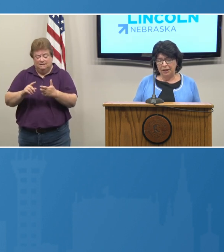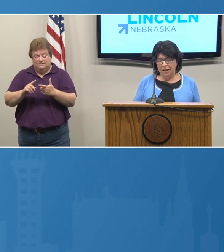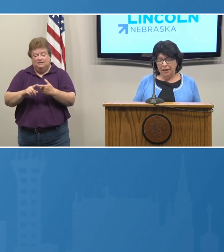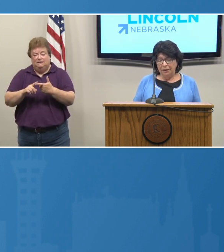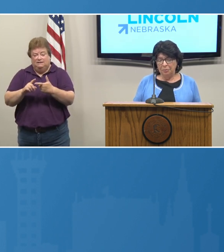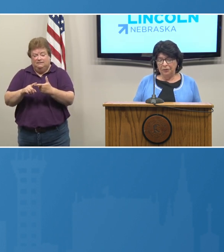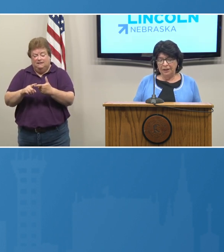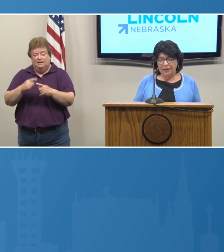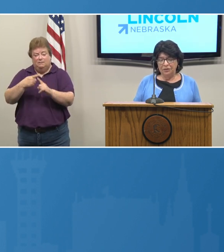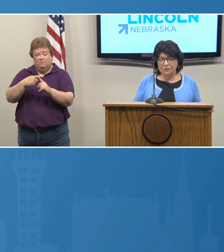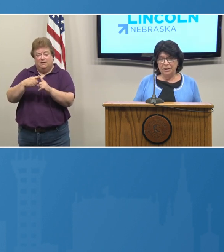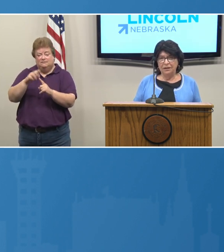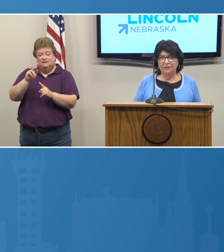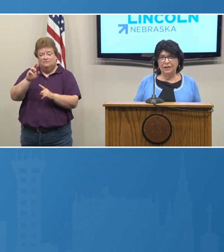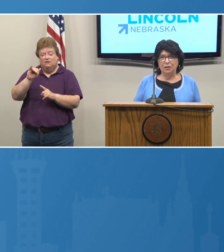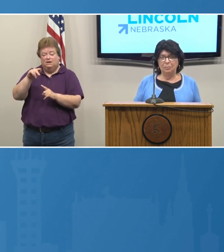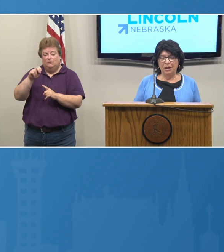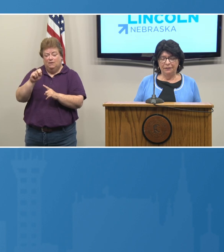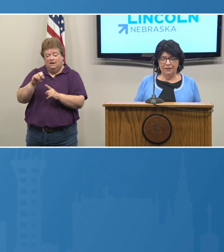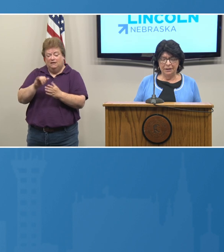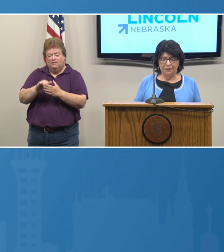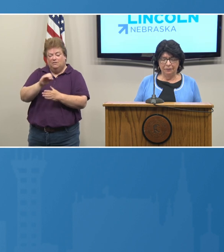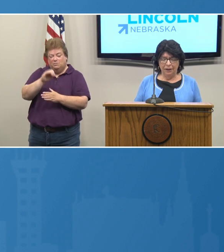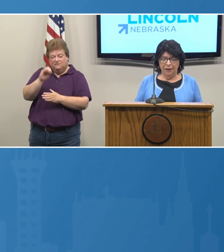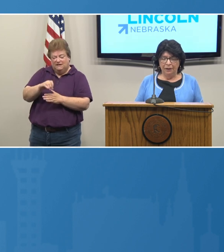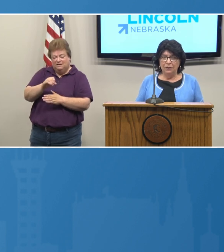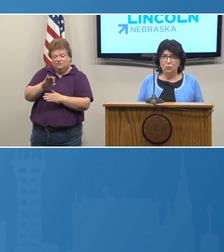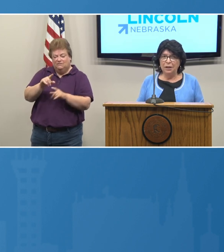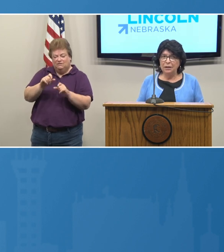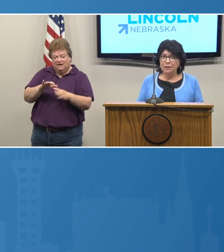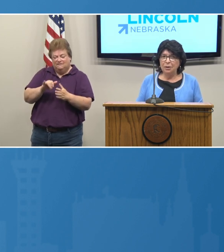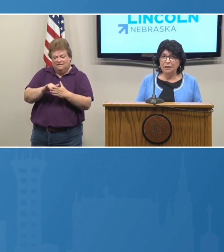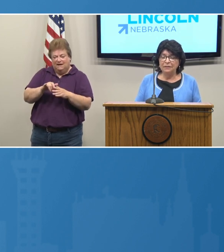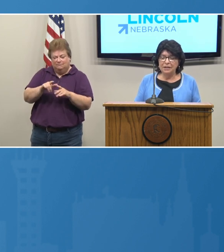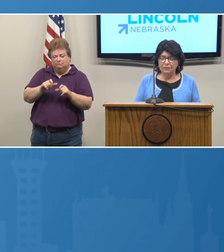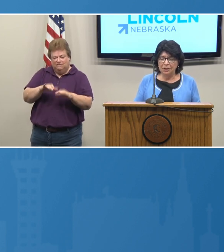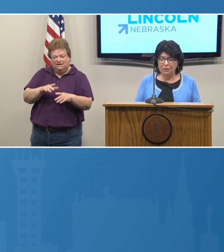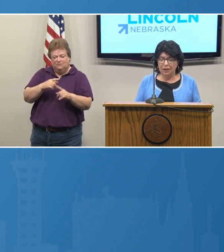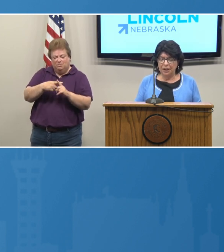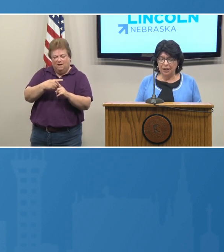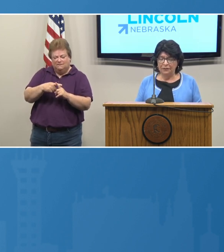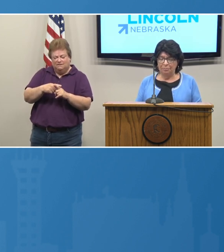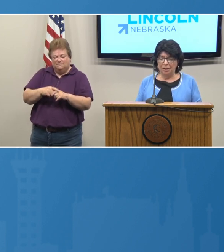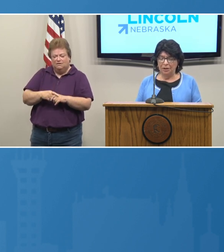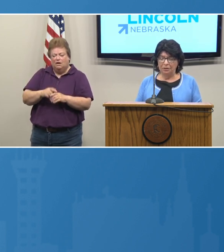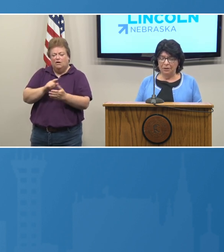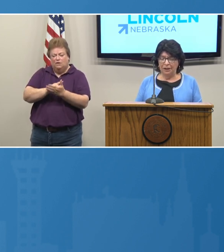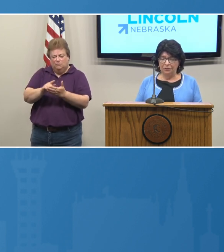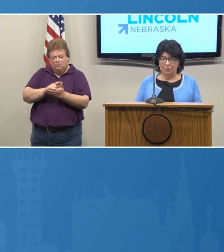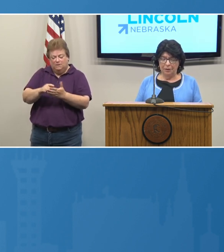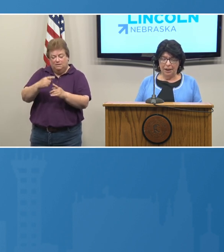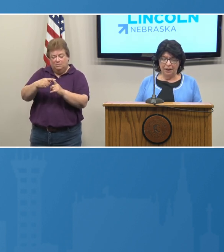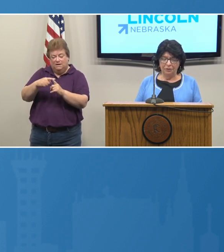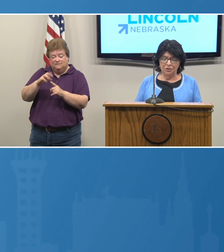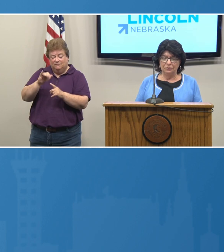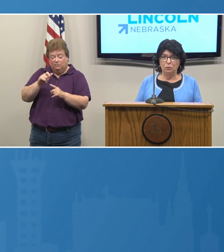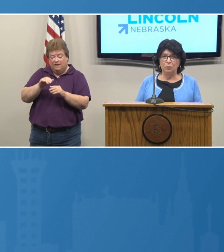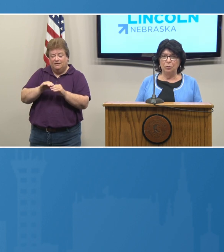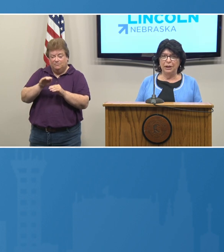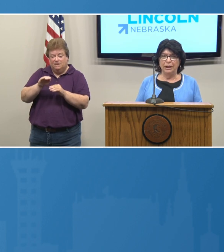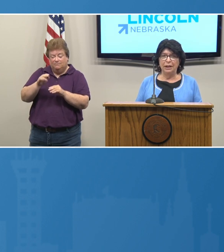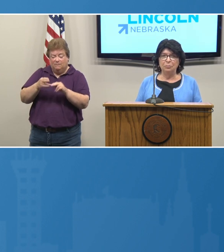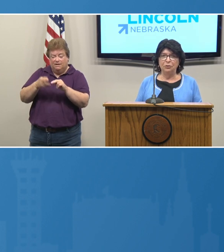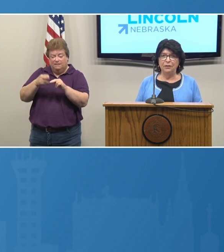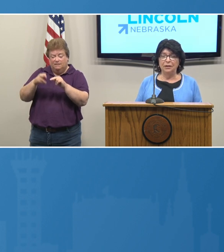positivity rate, the percentage of tests that are positive. The weekly positivity rate has been on the rise from an average